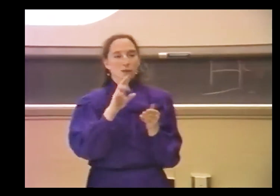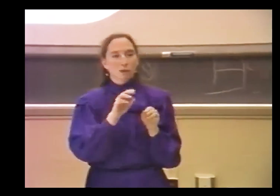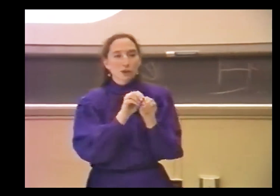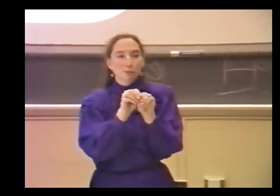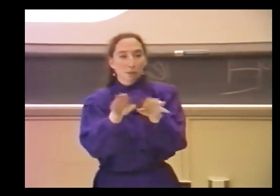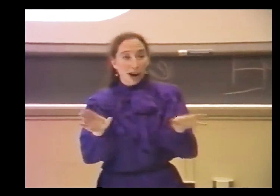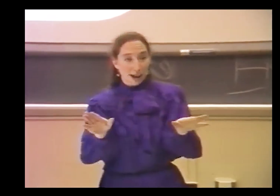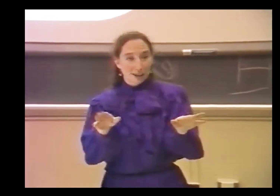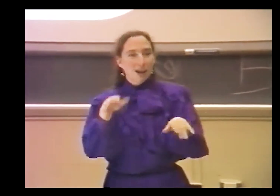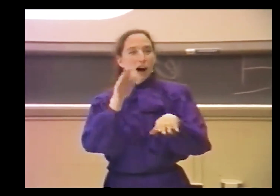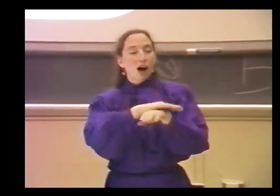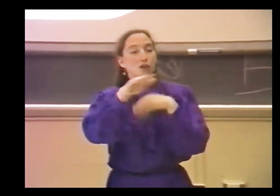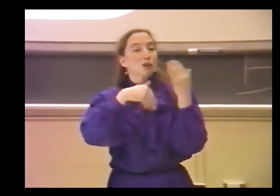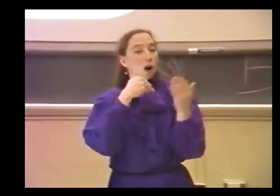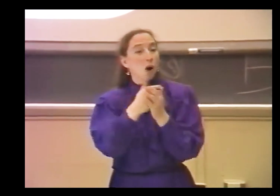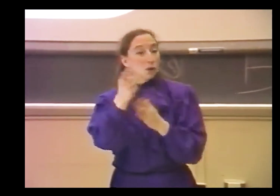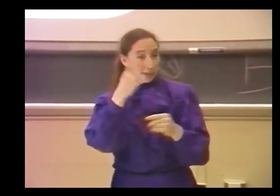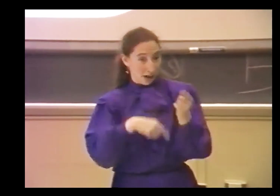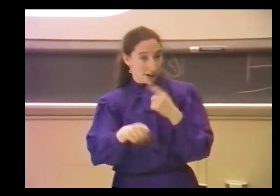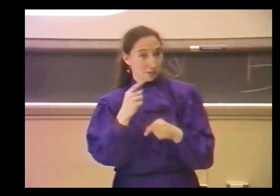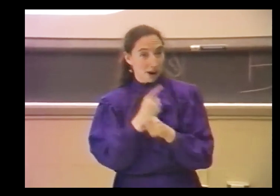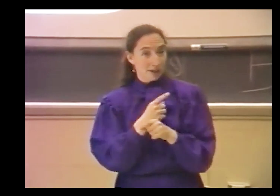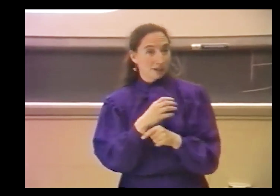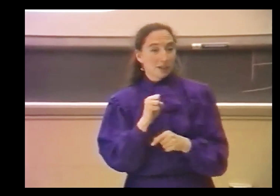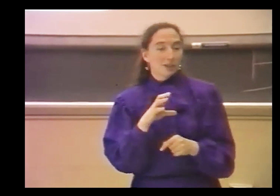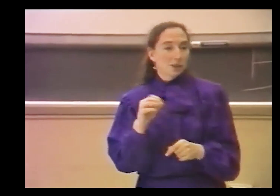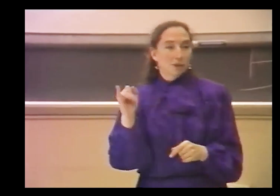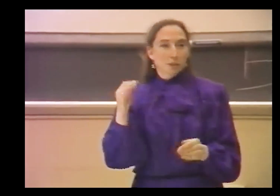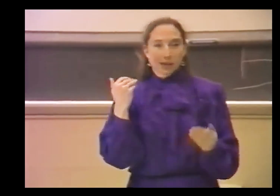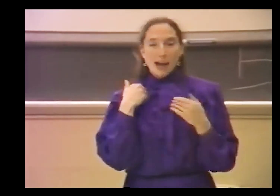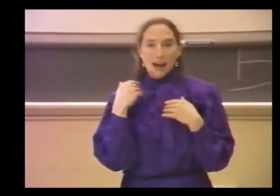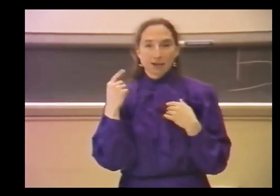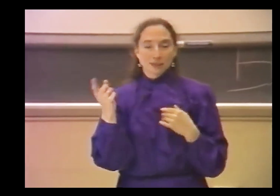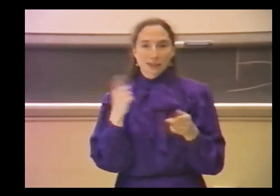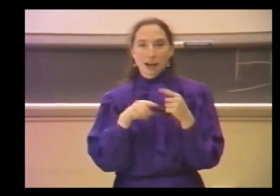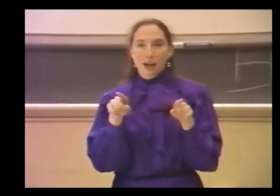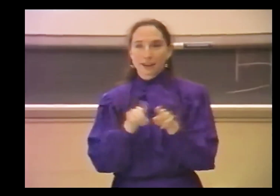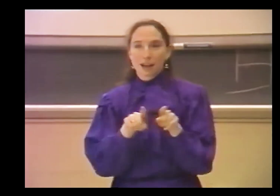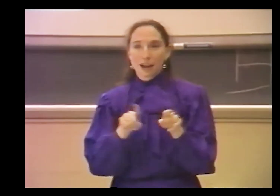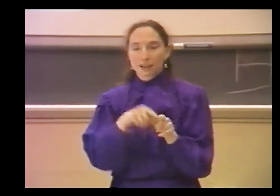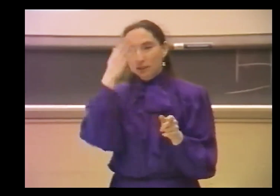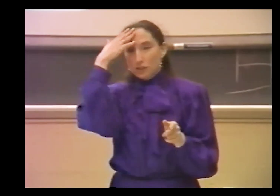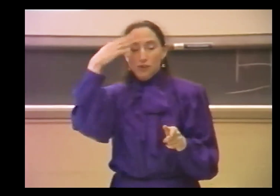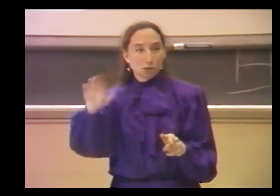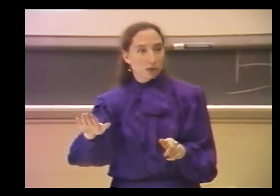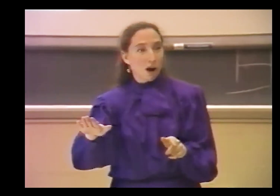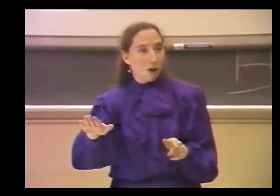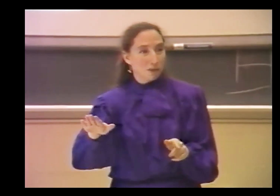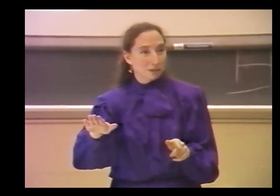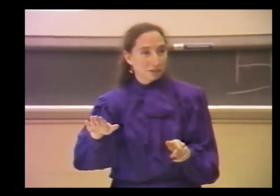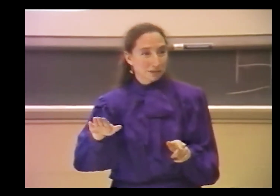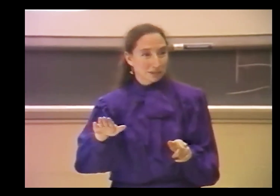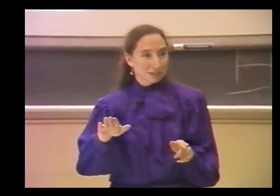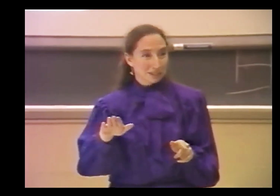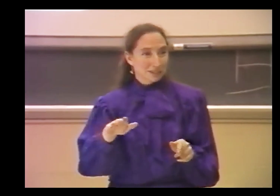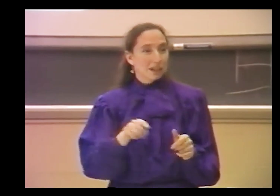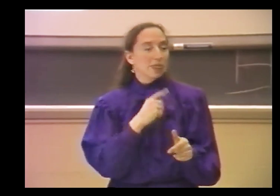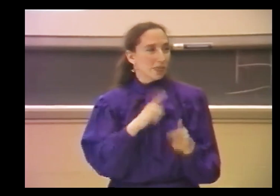or spread onto the whole sign, right? So if we have a sign like don't know, then